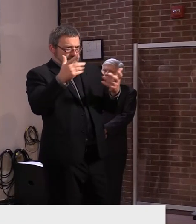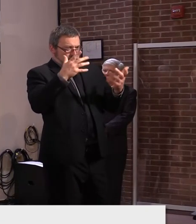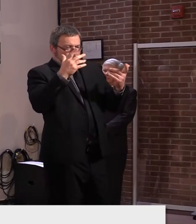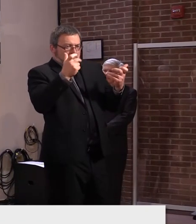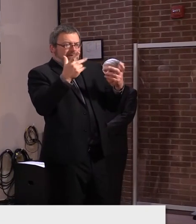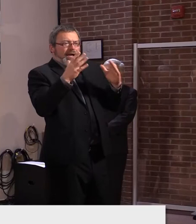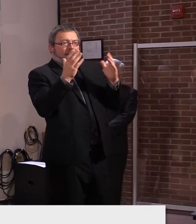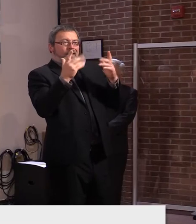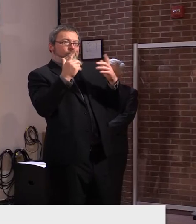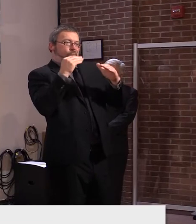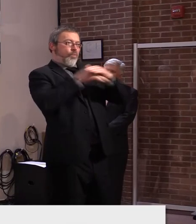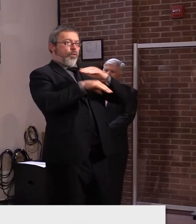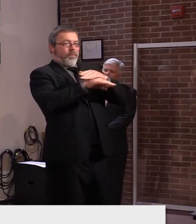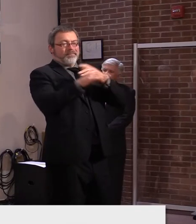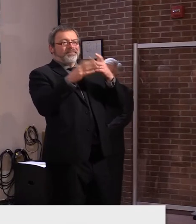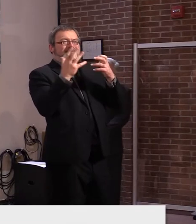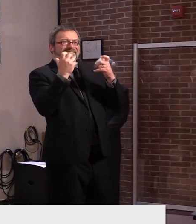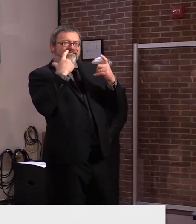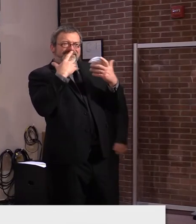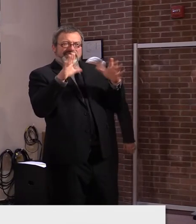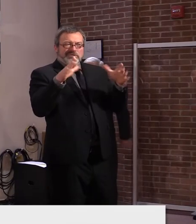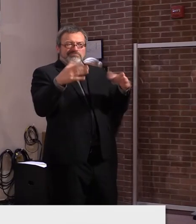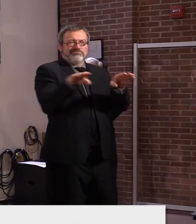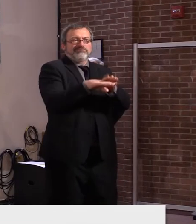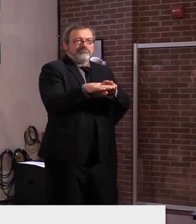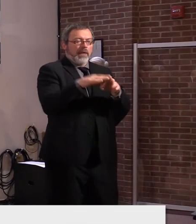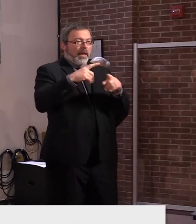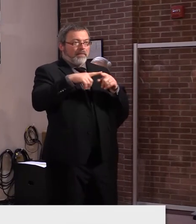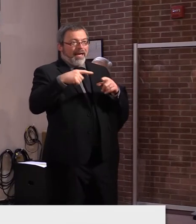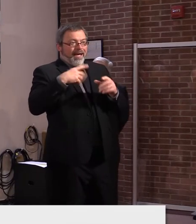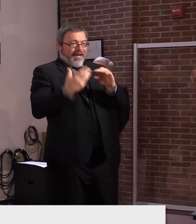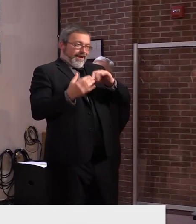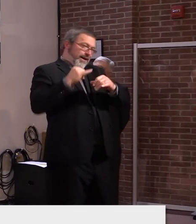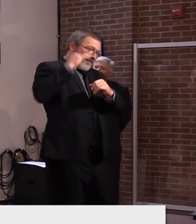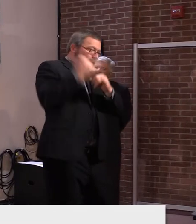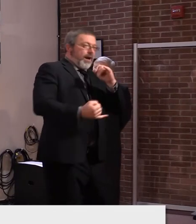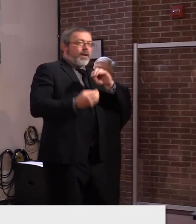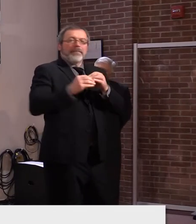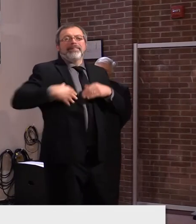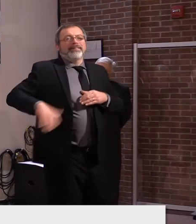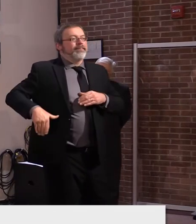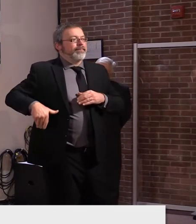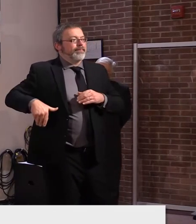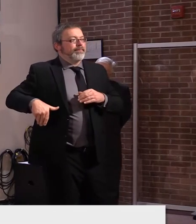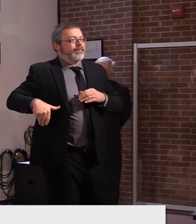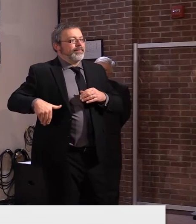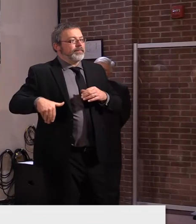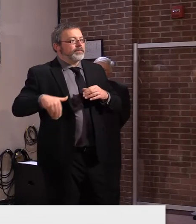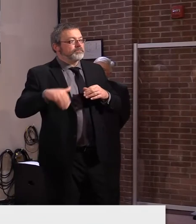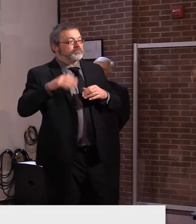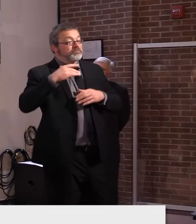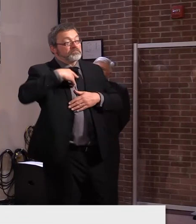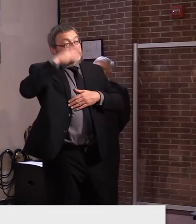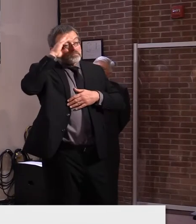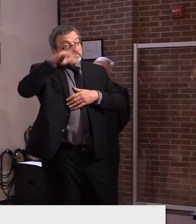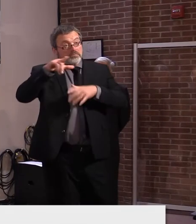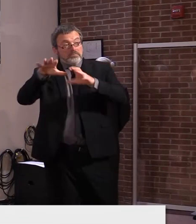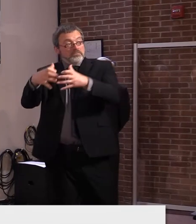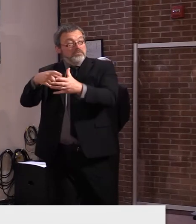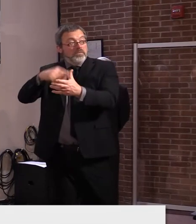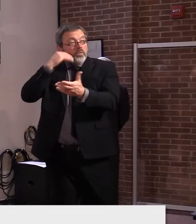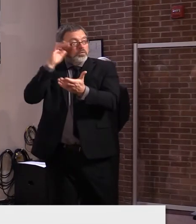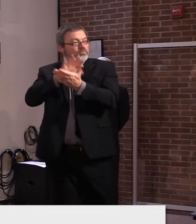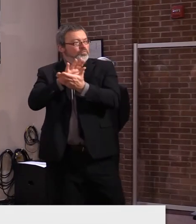Homeschool, I did pull an update on that information a couple of weeks ago. I want to say, you know, last year we had in total